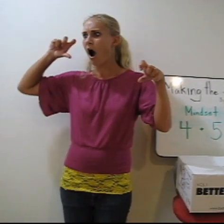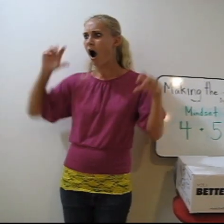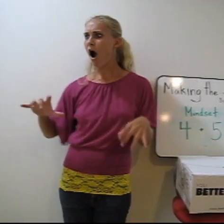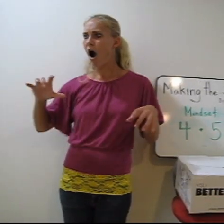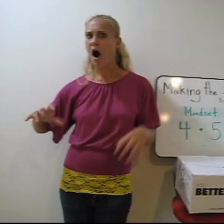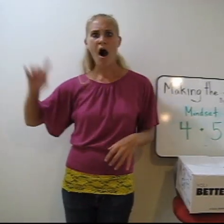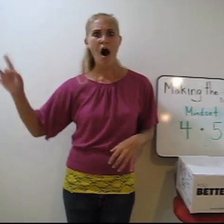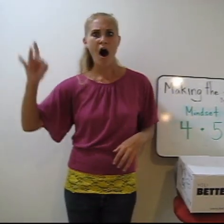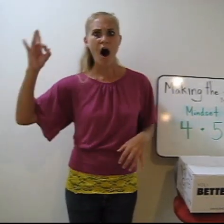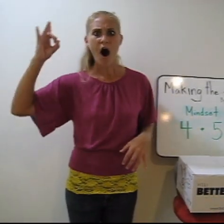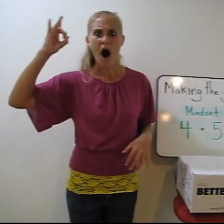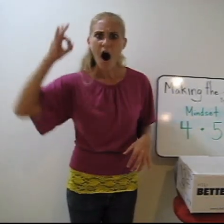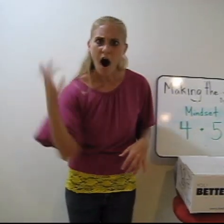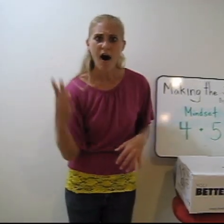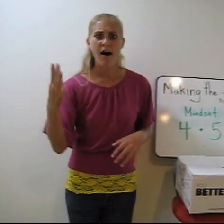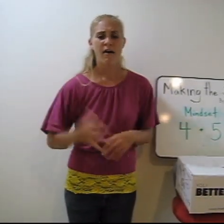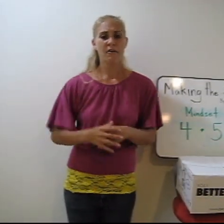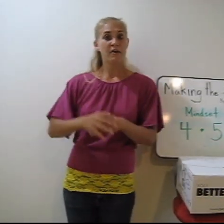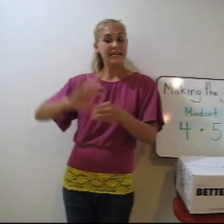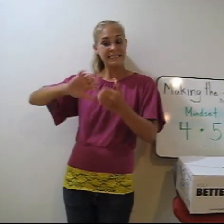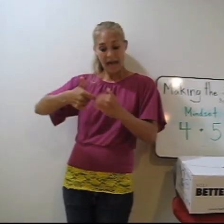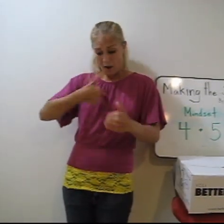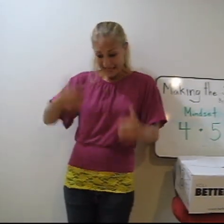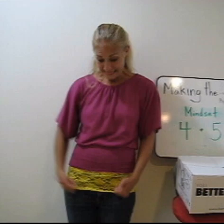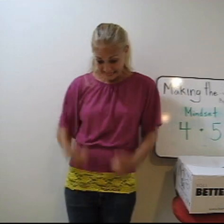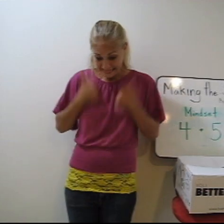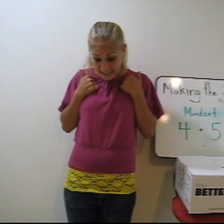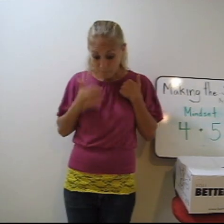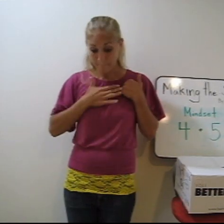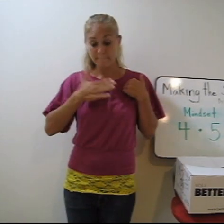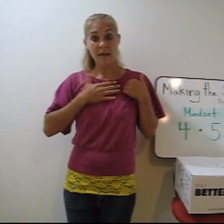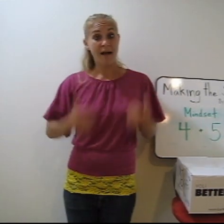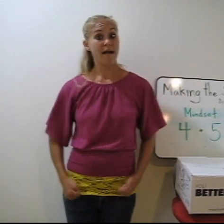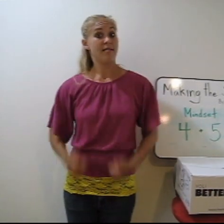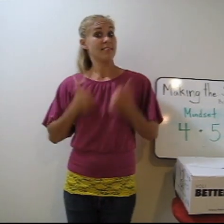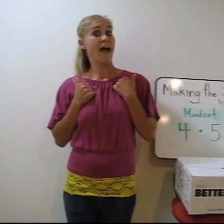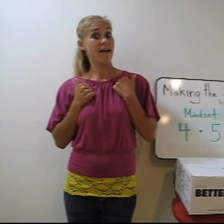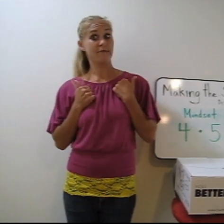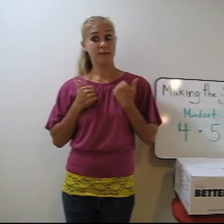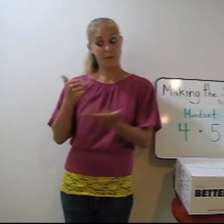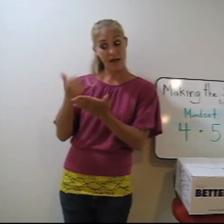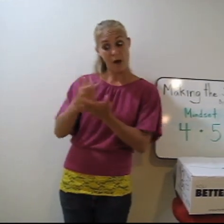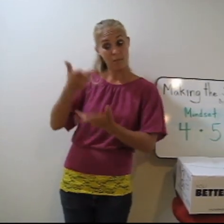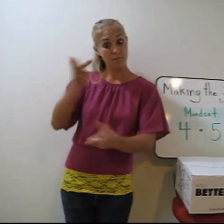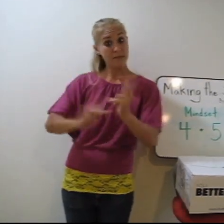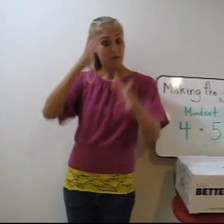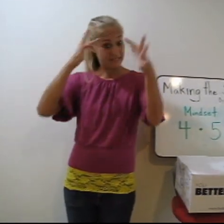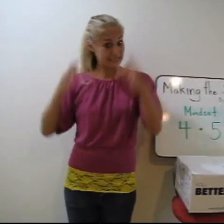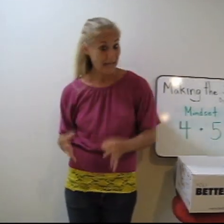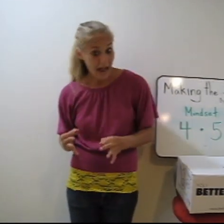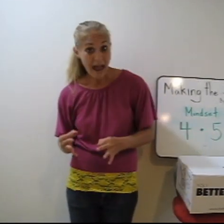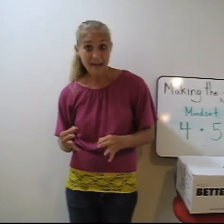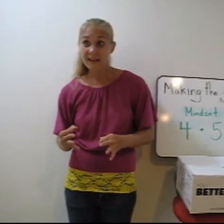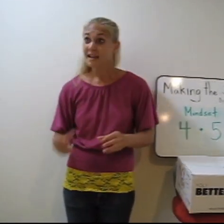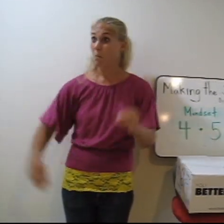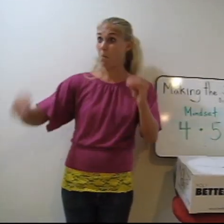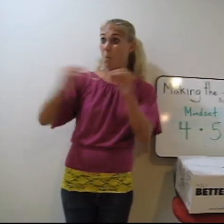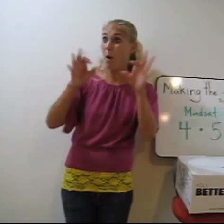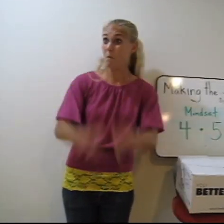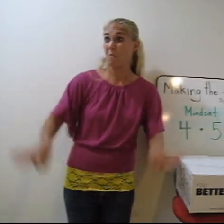horrifying, actually. It's not how you live your life that will be the number one determinant. The circumstance of the weather will outrank